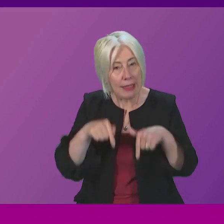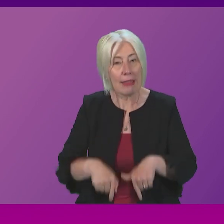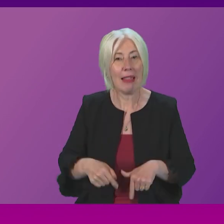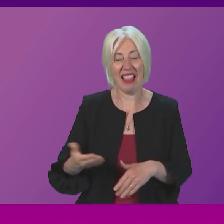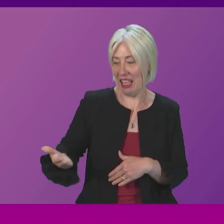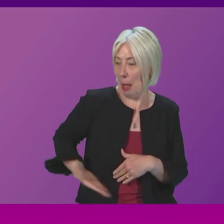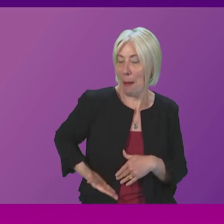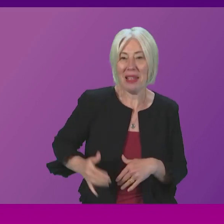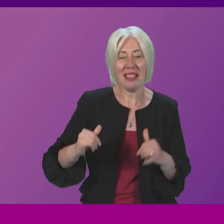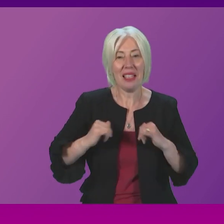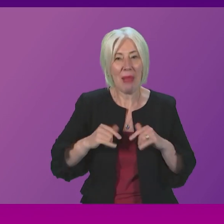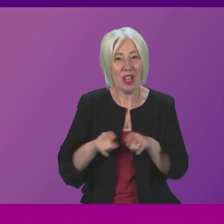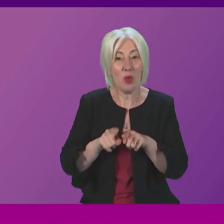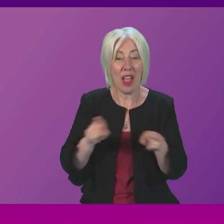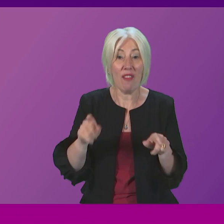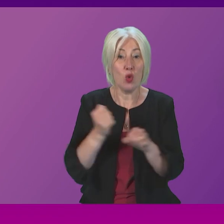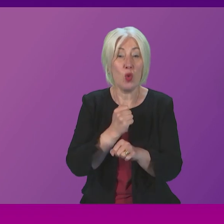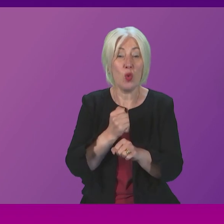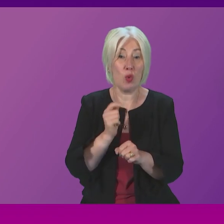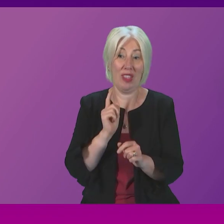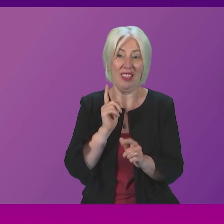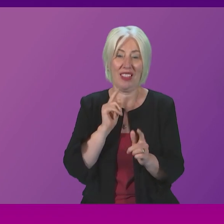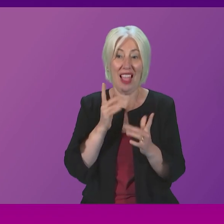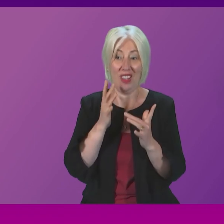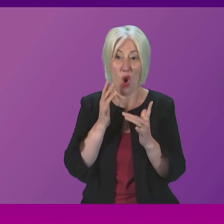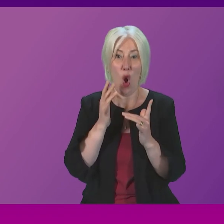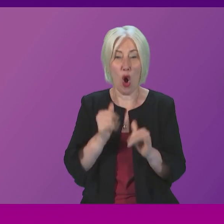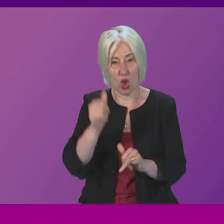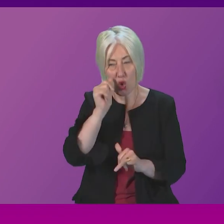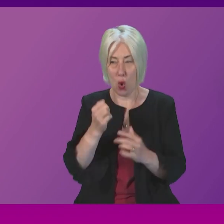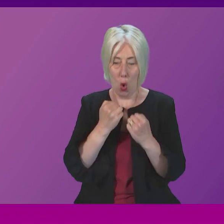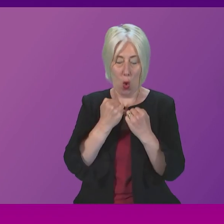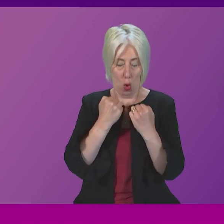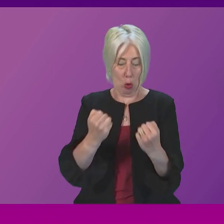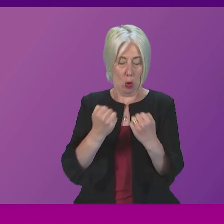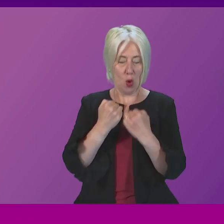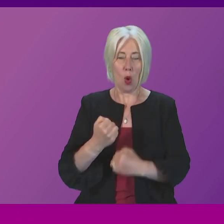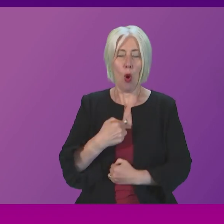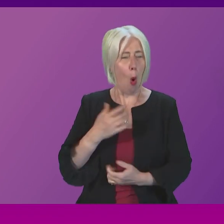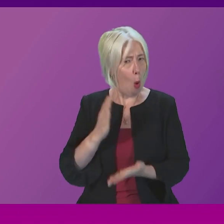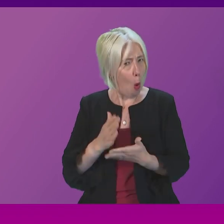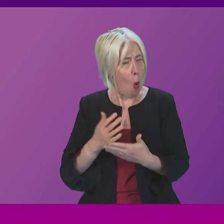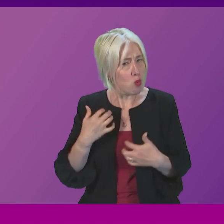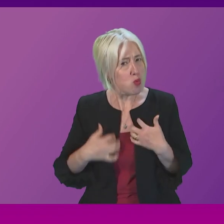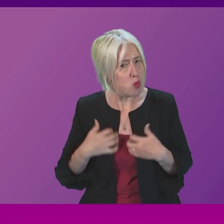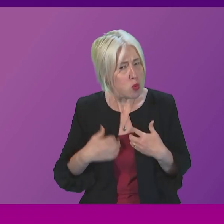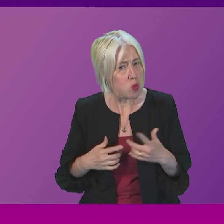business managers, as your gender audit has highlighted. Thank you. Yeah, I'd be very interested. I mean, I think,